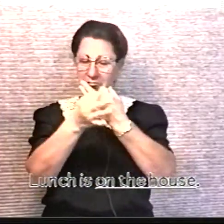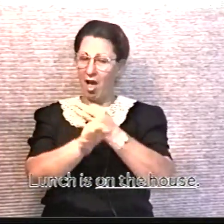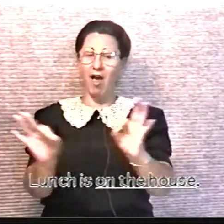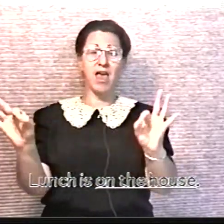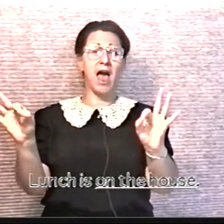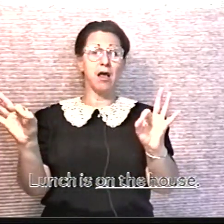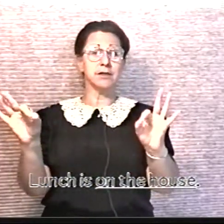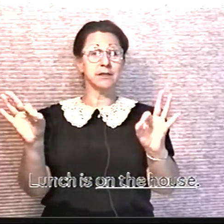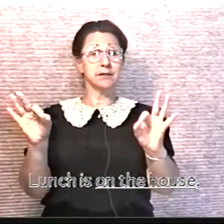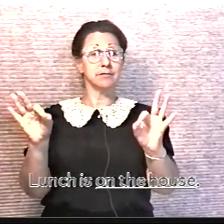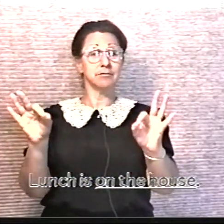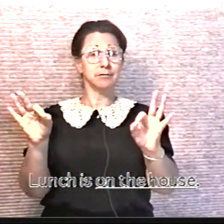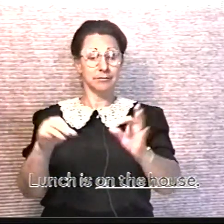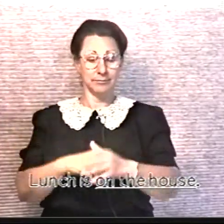the house.